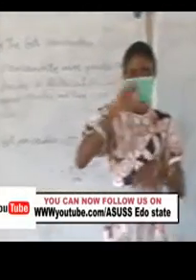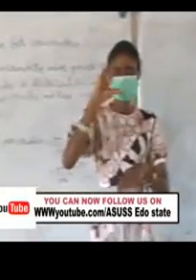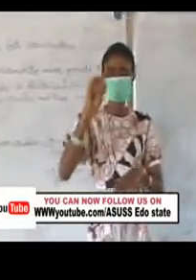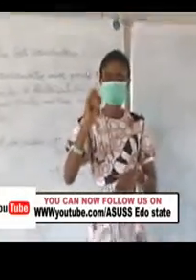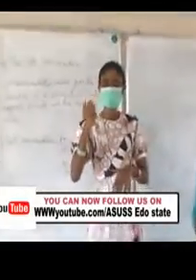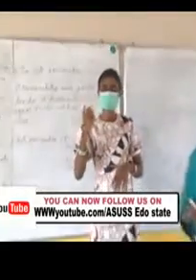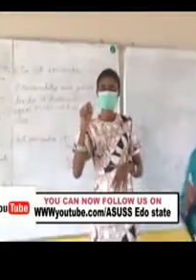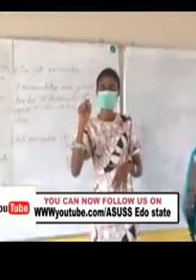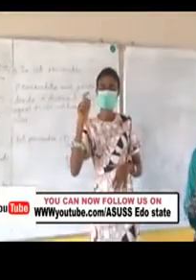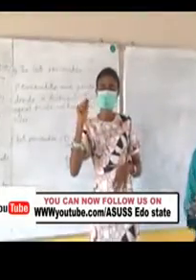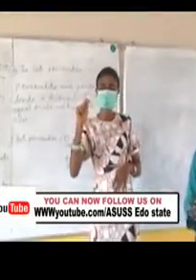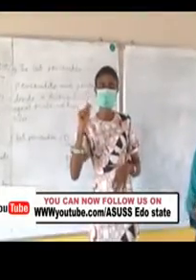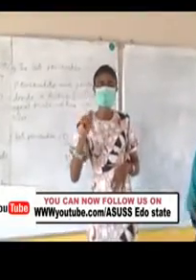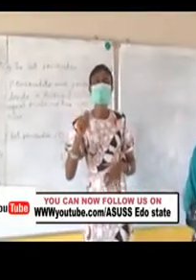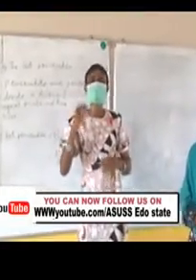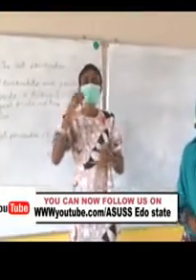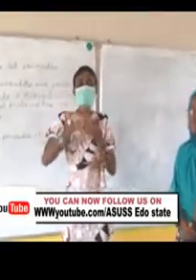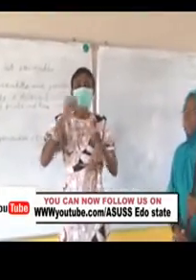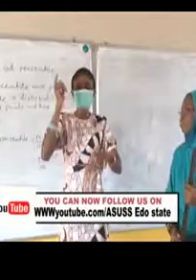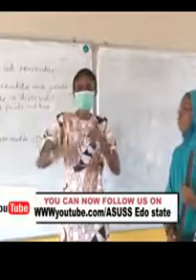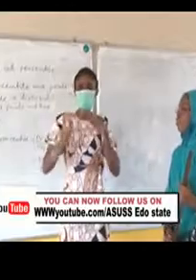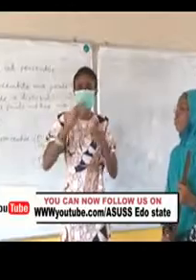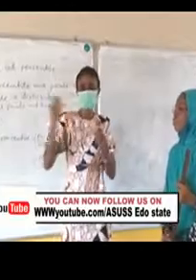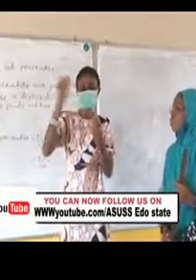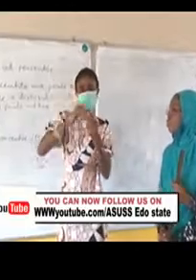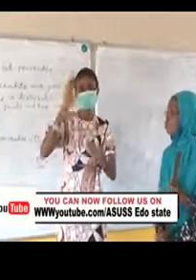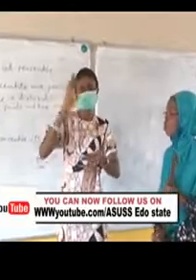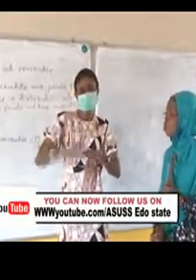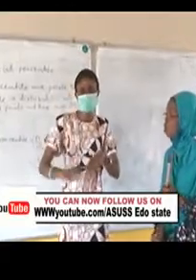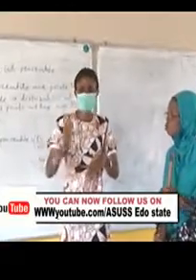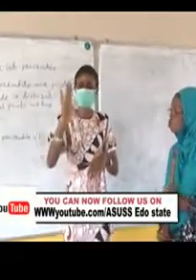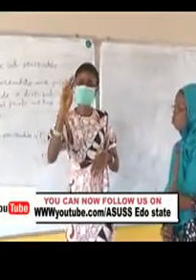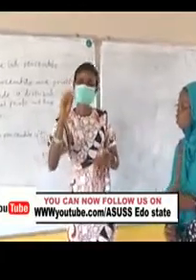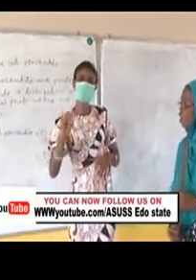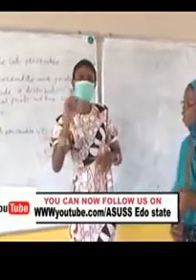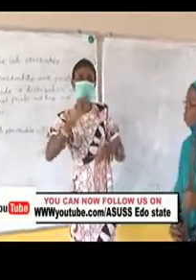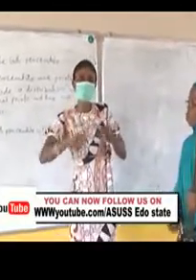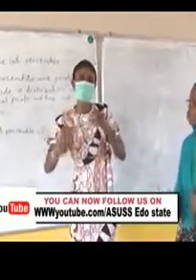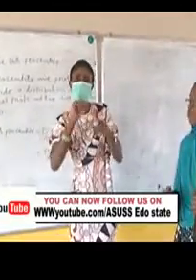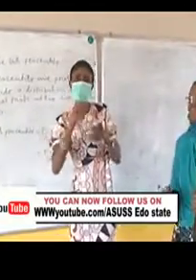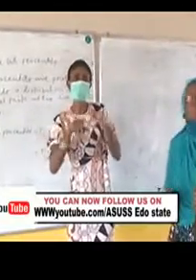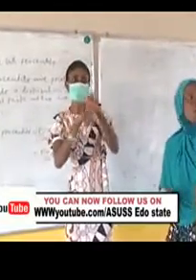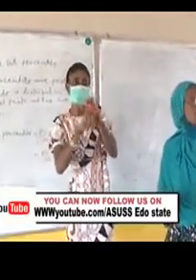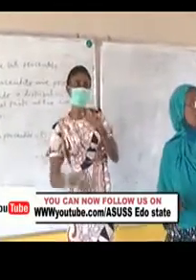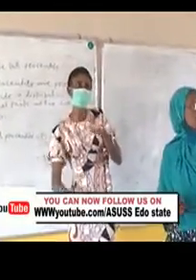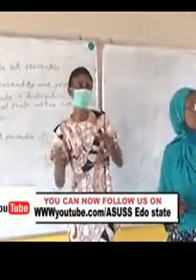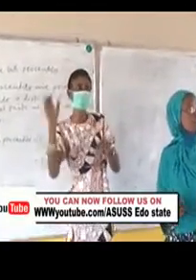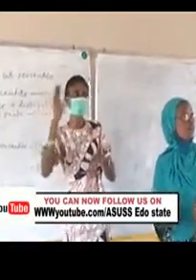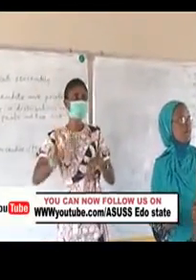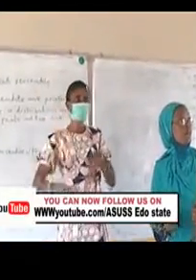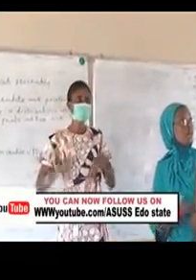70, but not less than 70. So what we do here, we first of